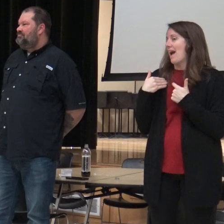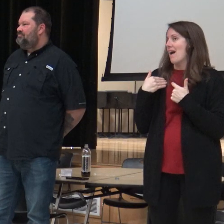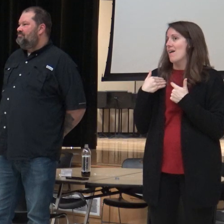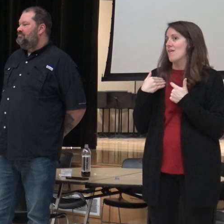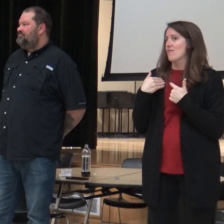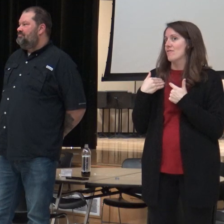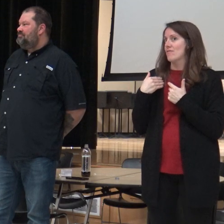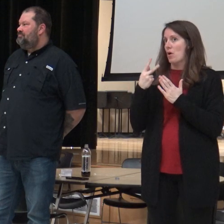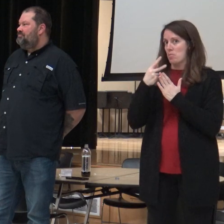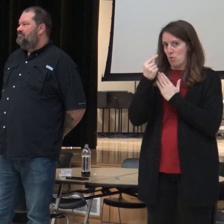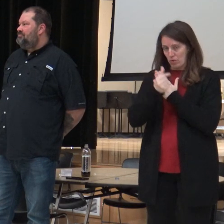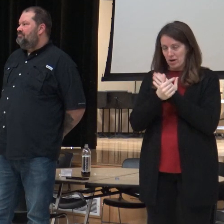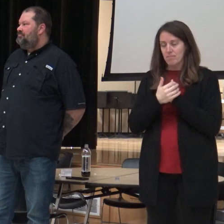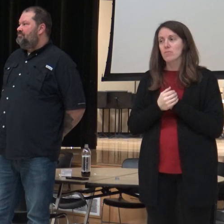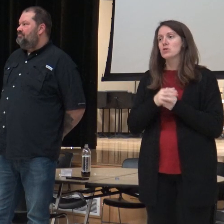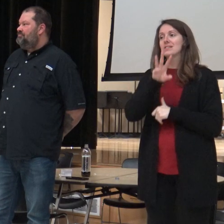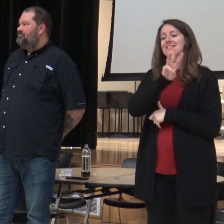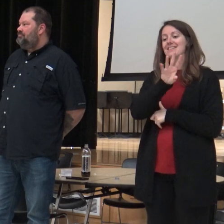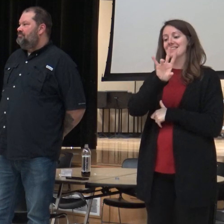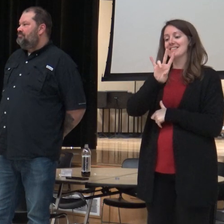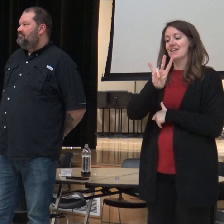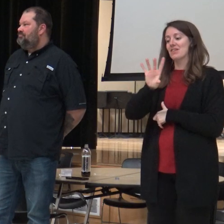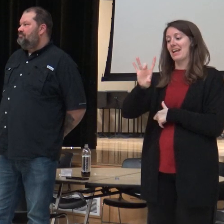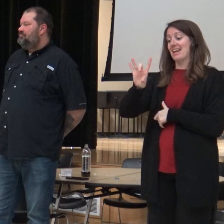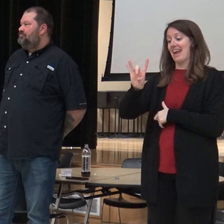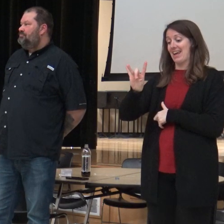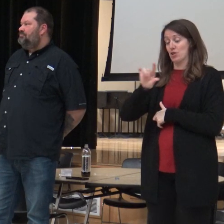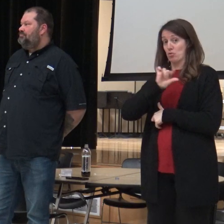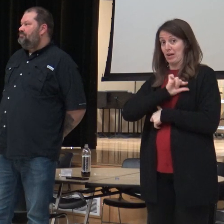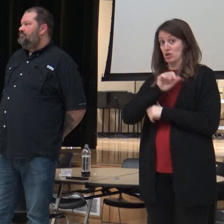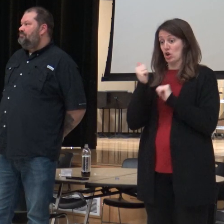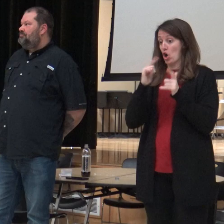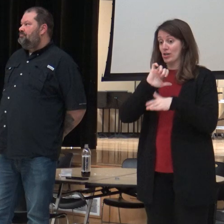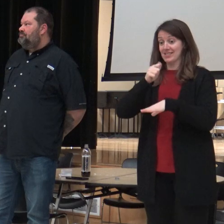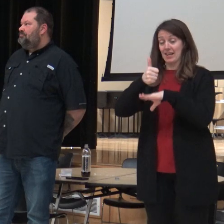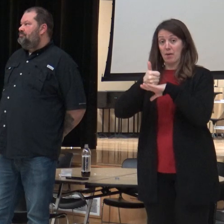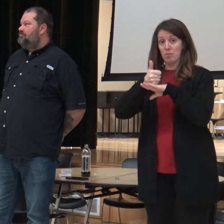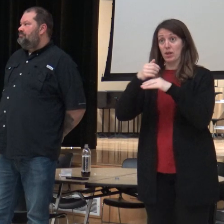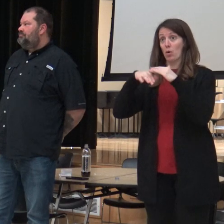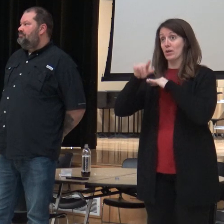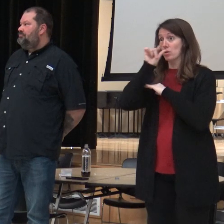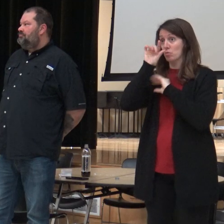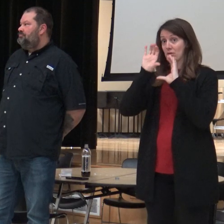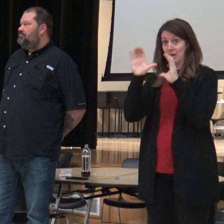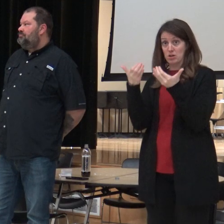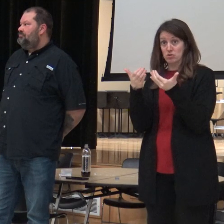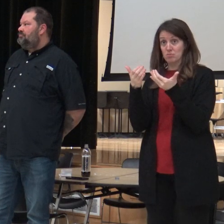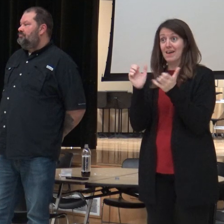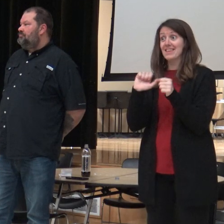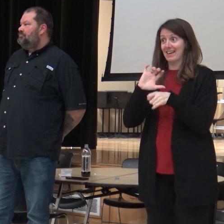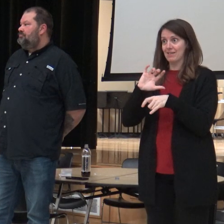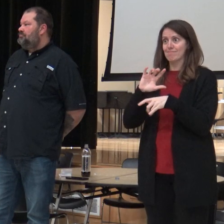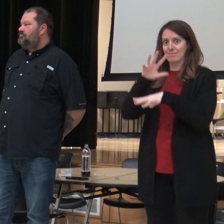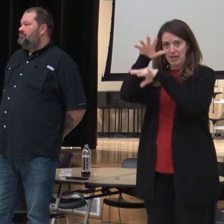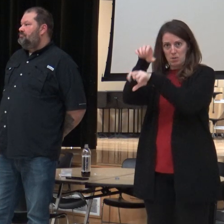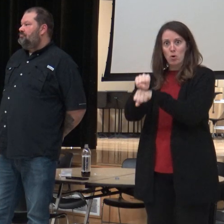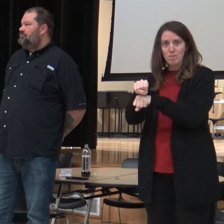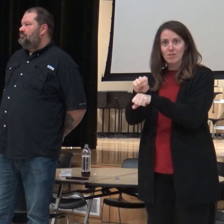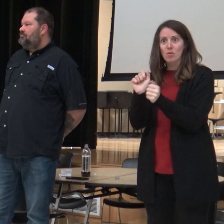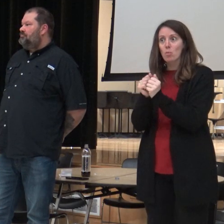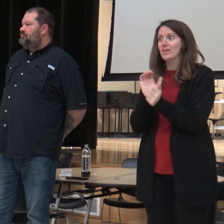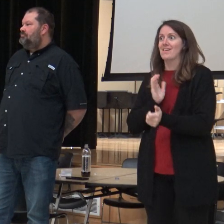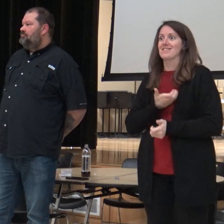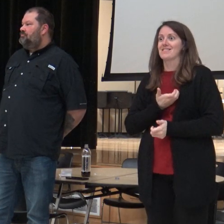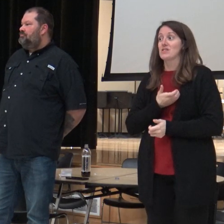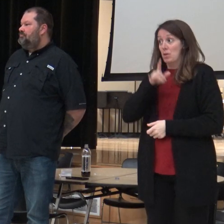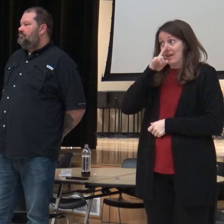and 8th graders are all set up where they can go onto the Google Classroom, our website, and they can make an appointment with us. So our kids have really